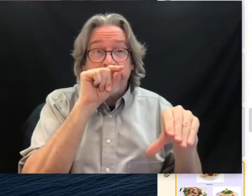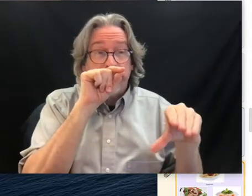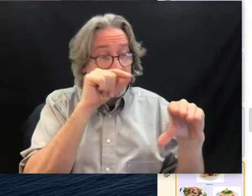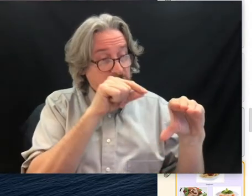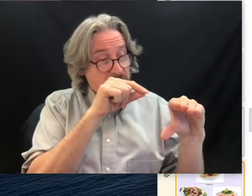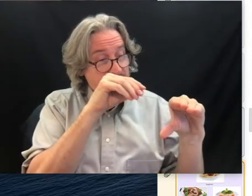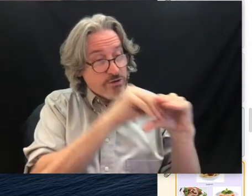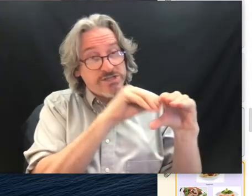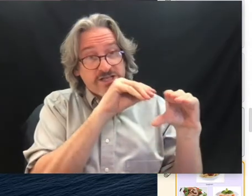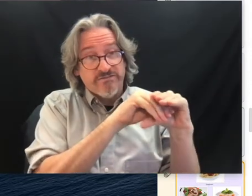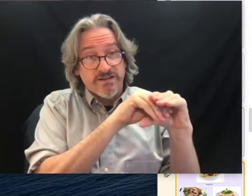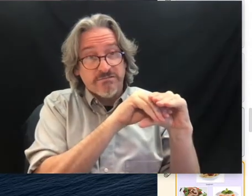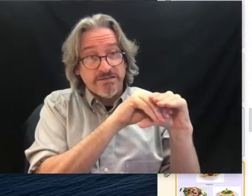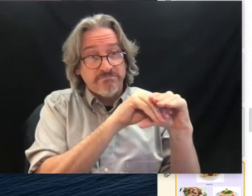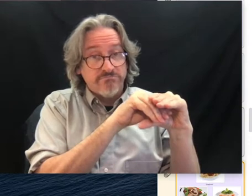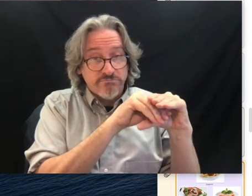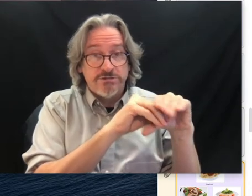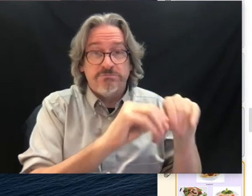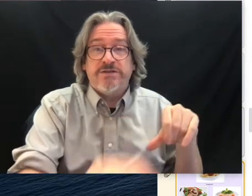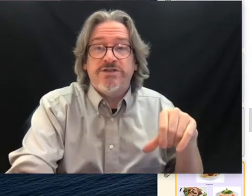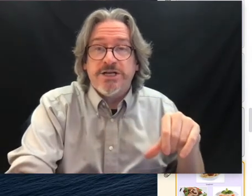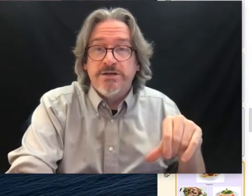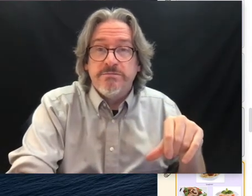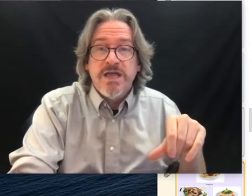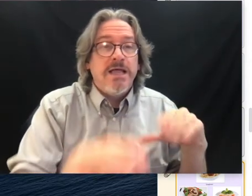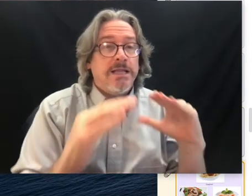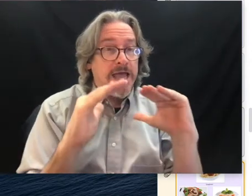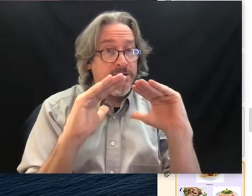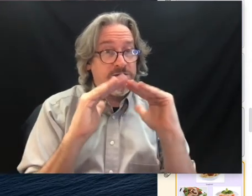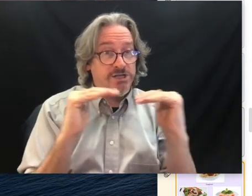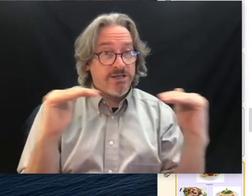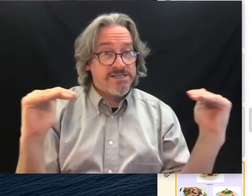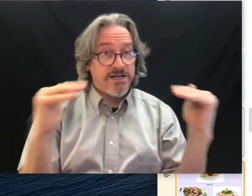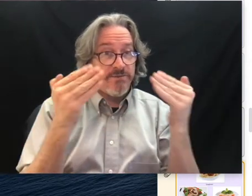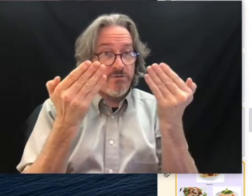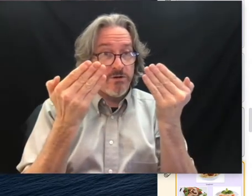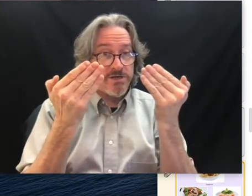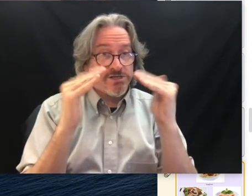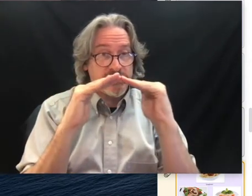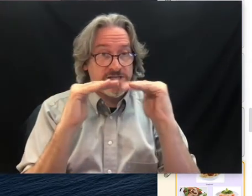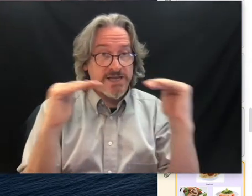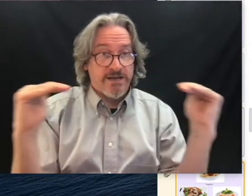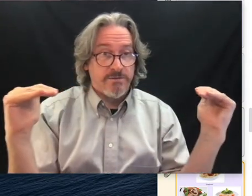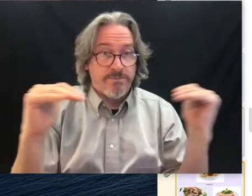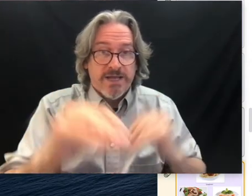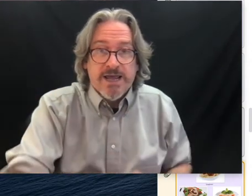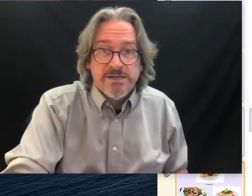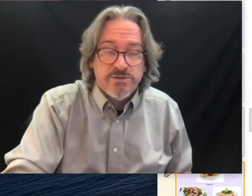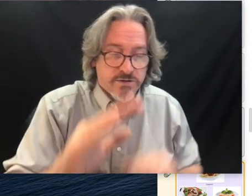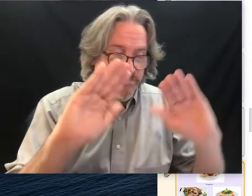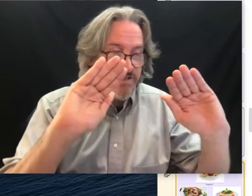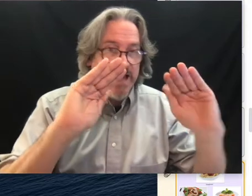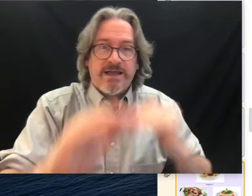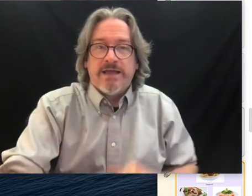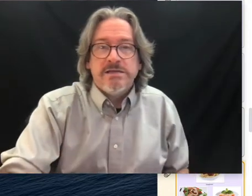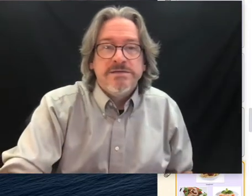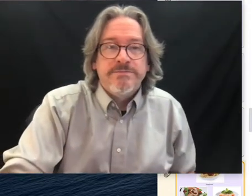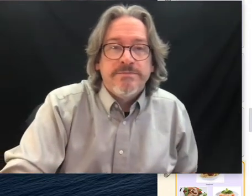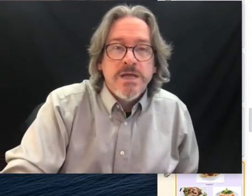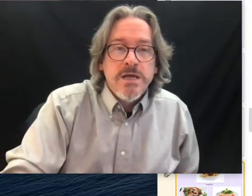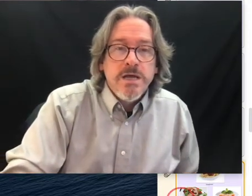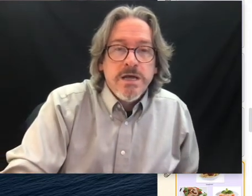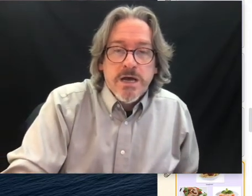Chicken, and then you stuff it, right? Stuffed chicken. And then we saw lasagna before, where it's just this hand, the B hands or the flat